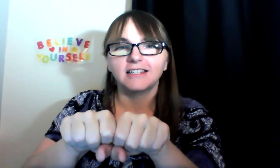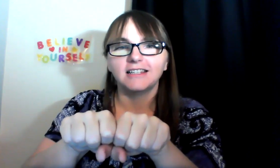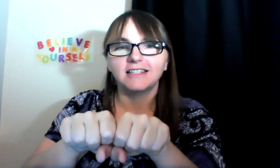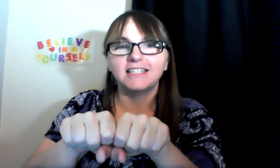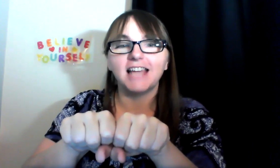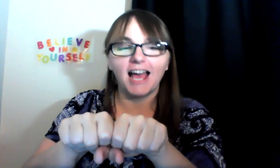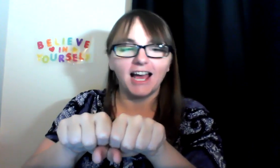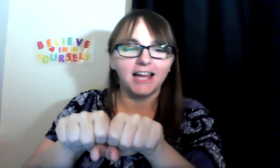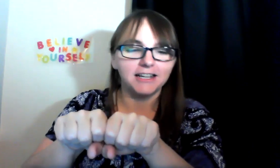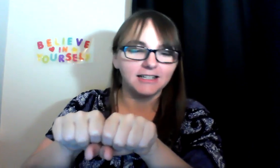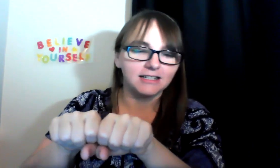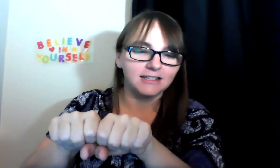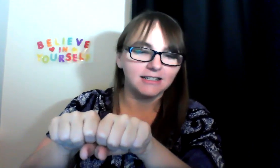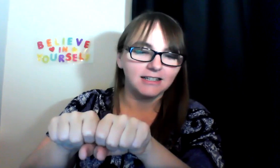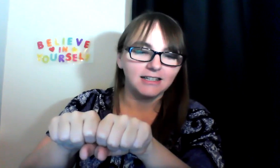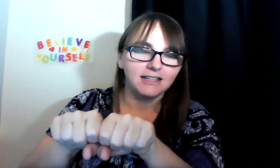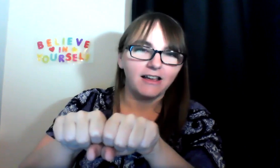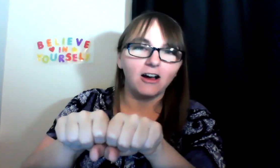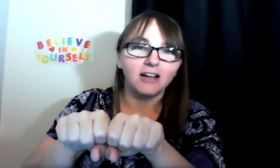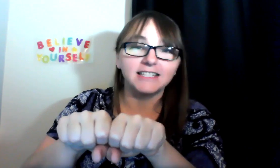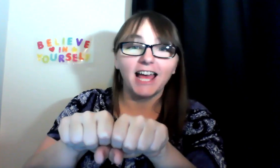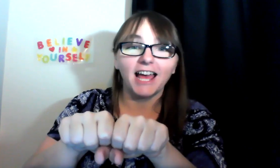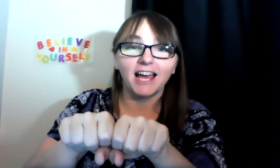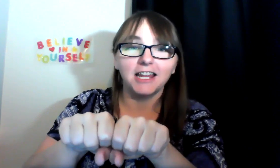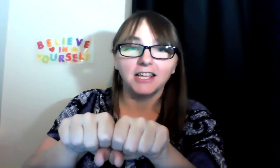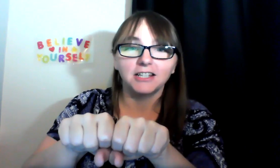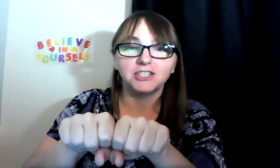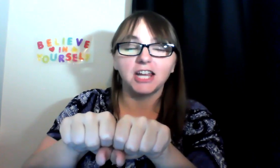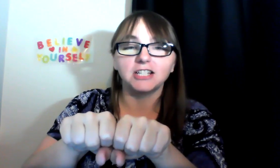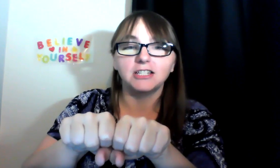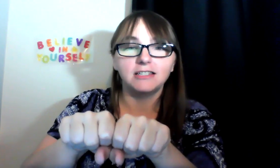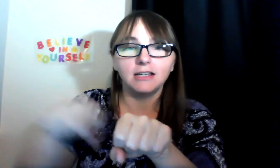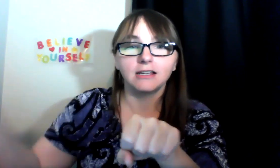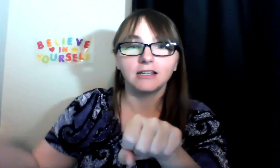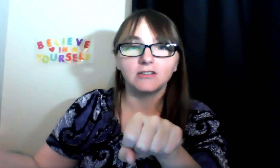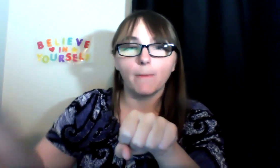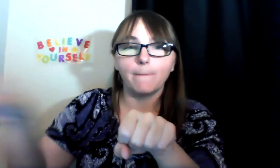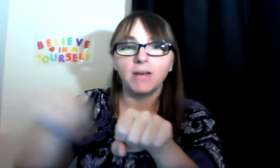Dad. On dad change d to b.